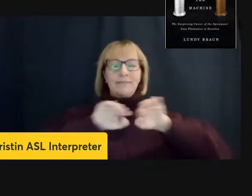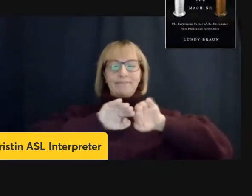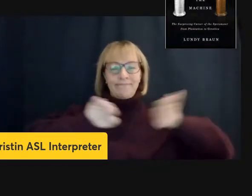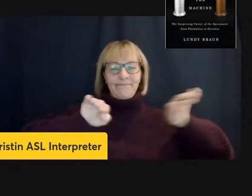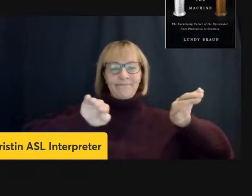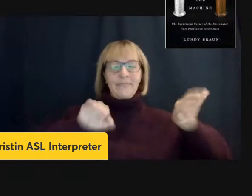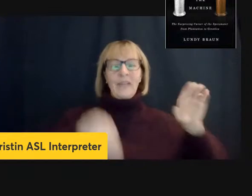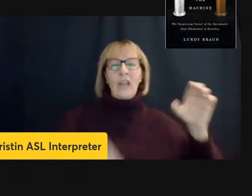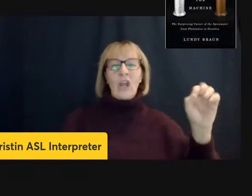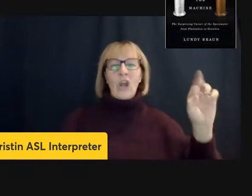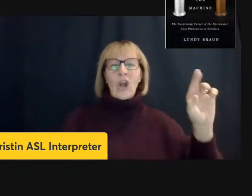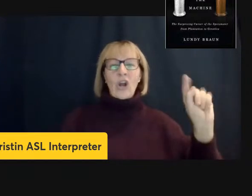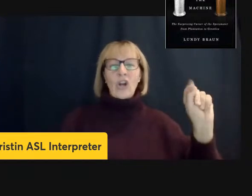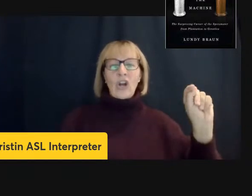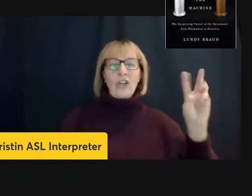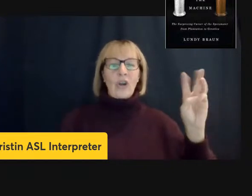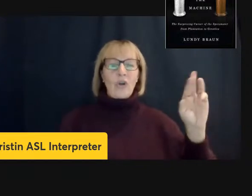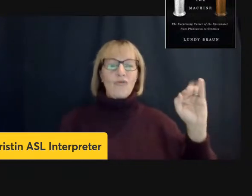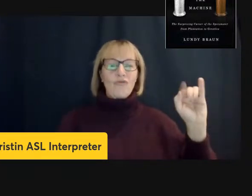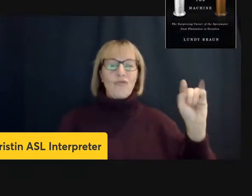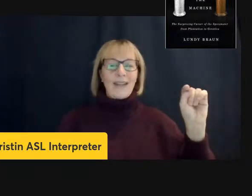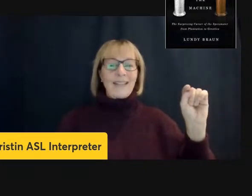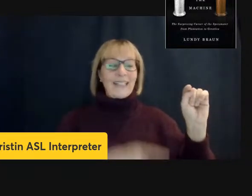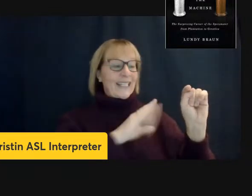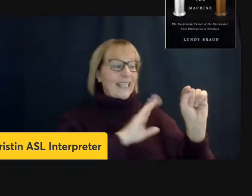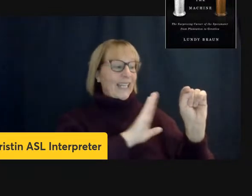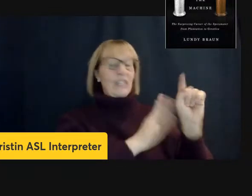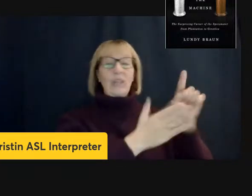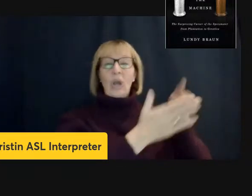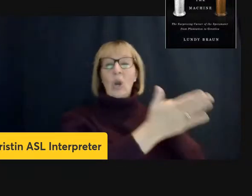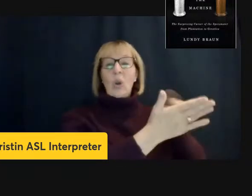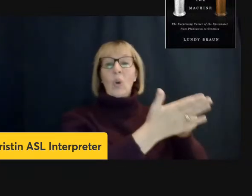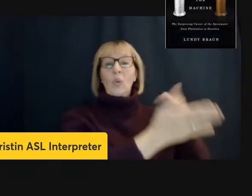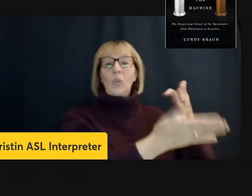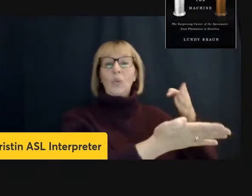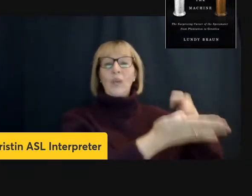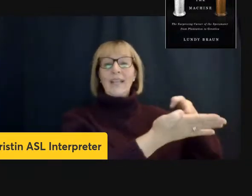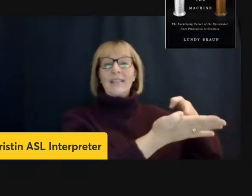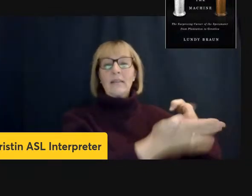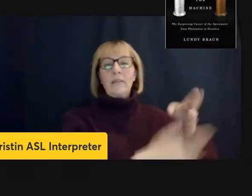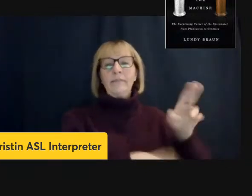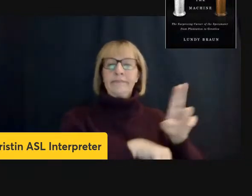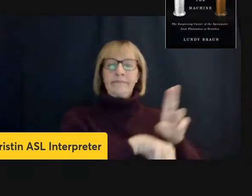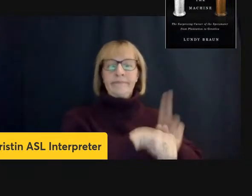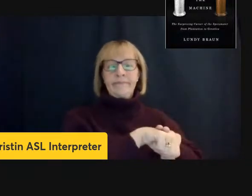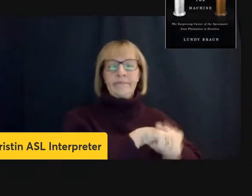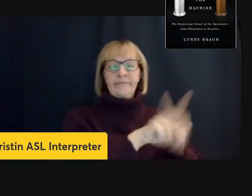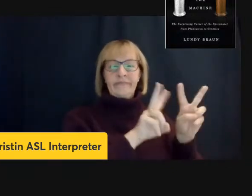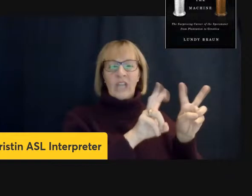Cartwright's racism was, in other words, utterly normal, but